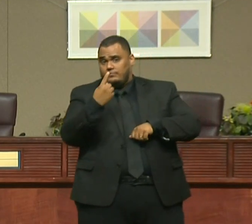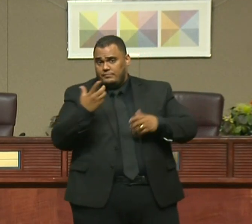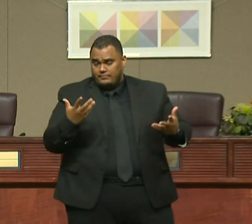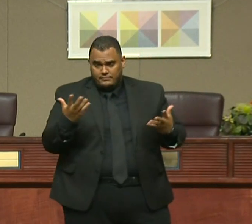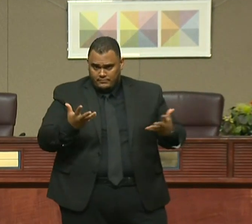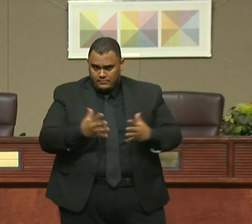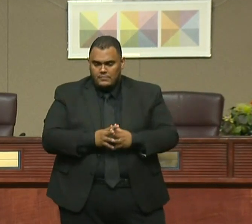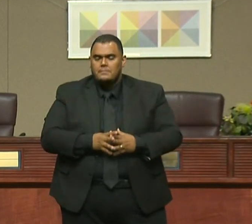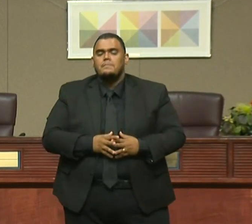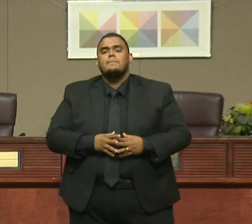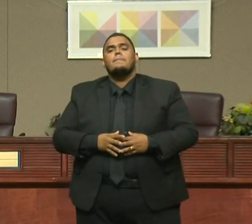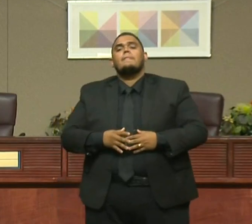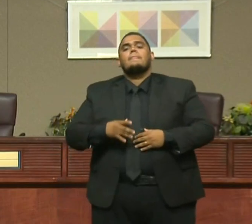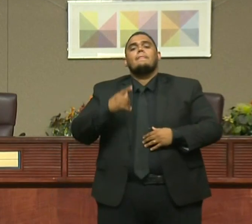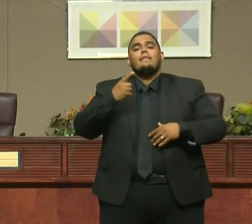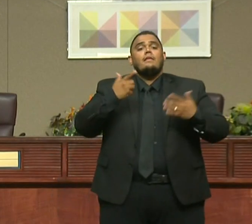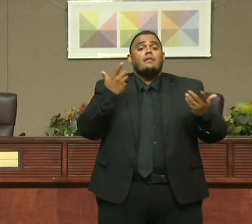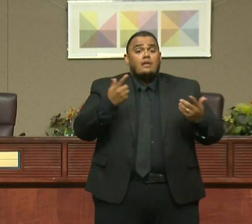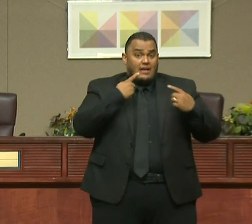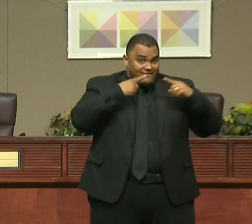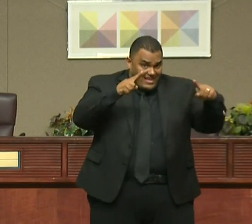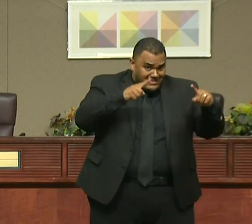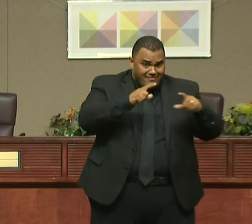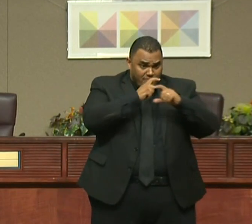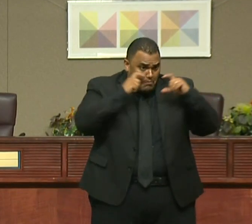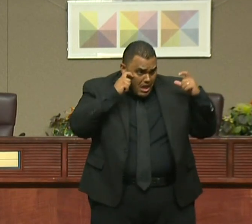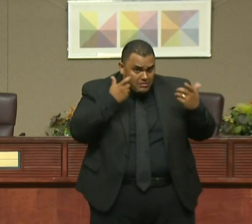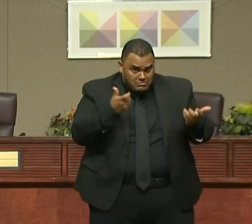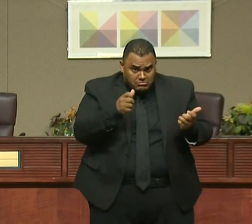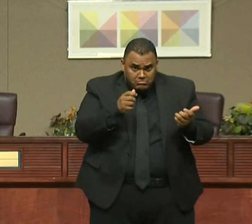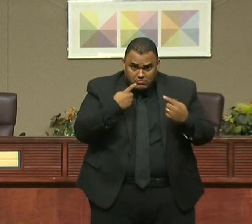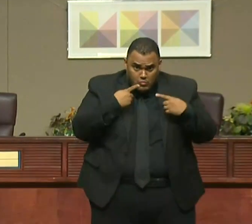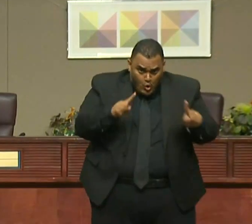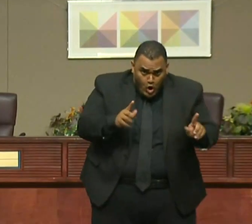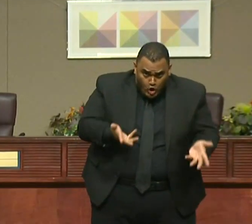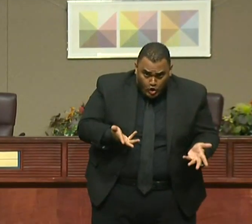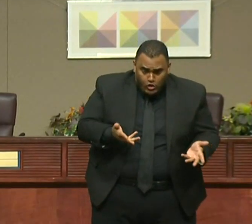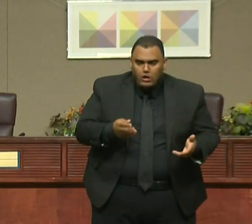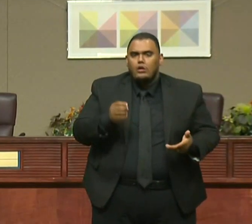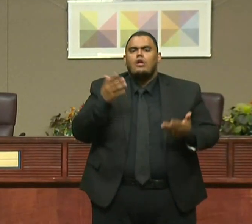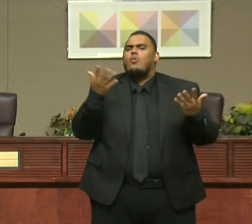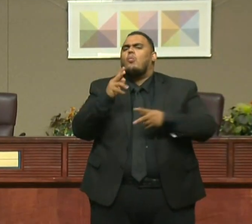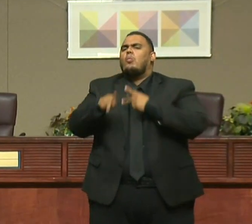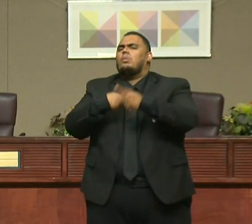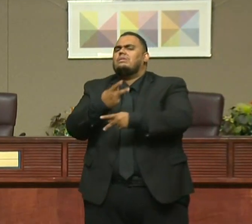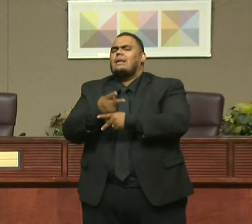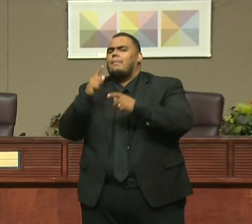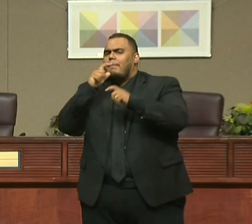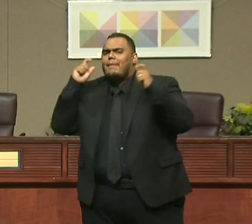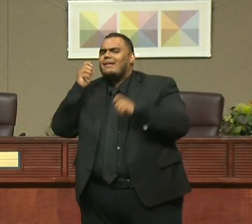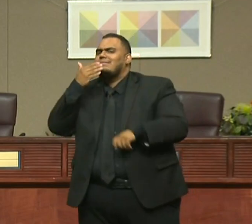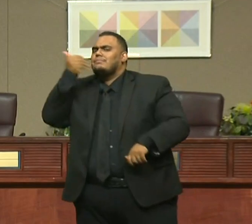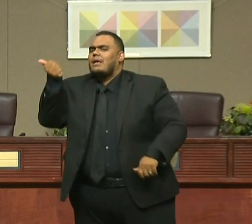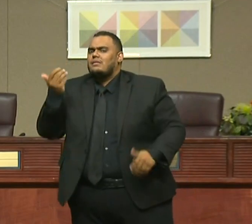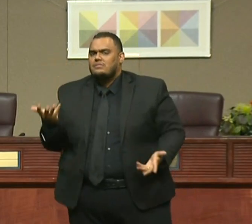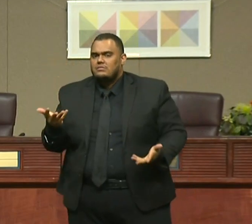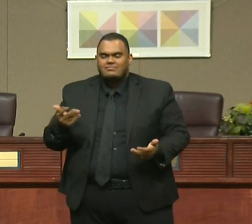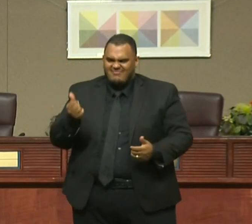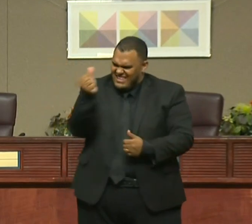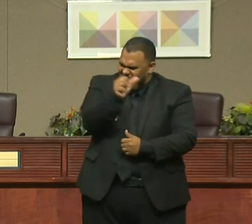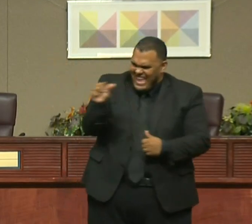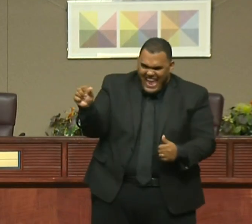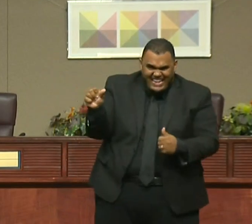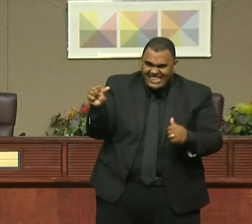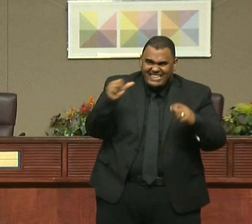mask, and what are my advice with regard to what type of mask to wear? I said that any face covering is better than